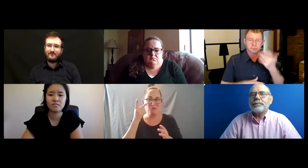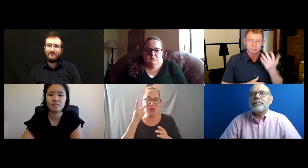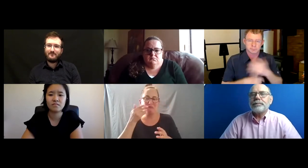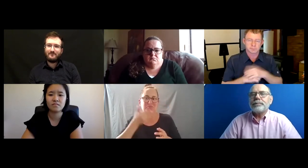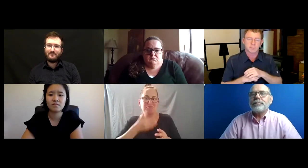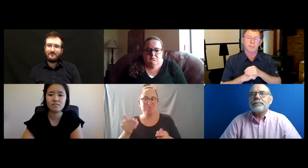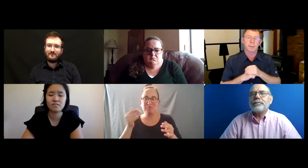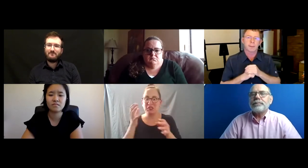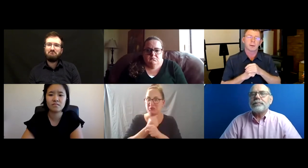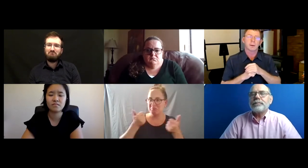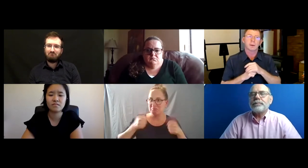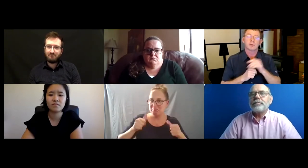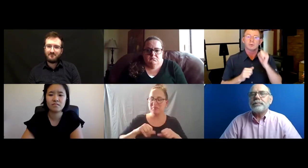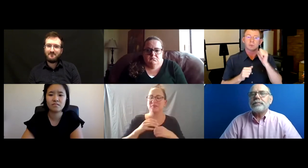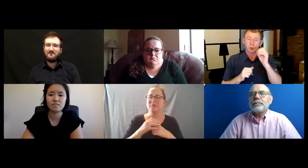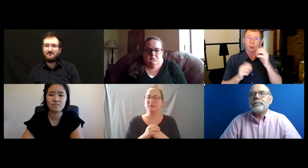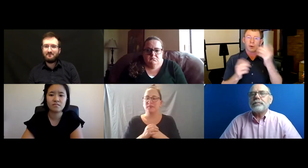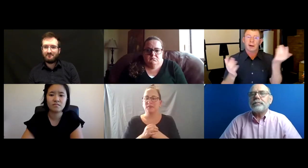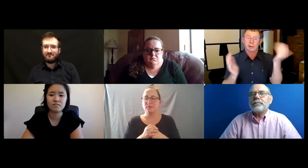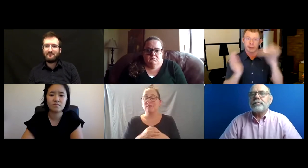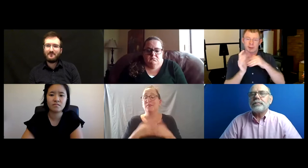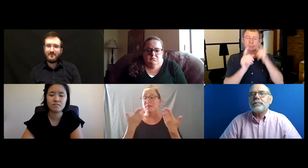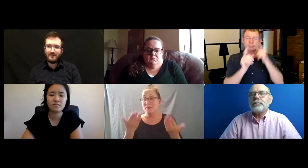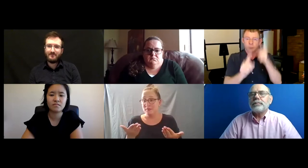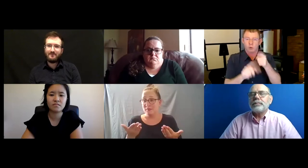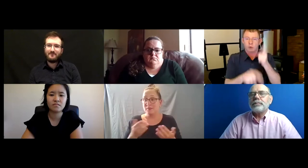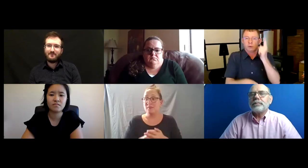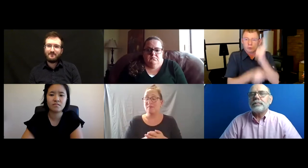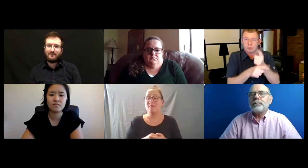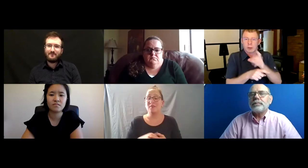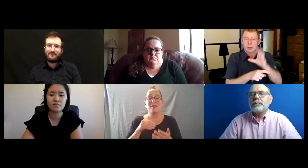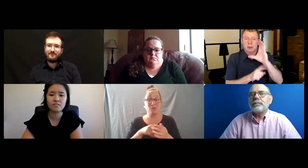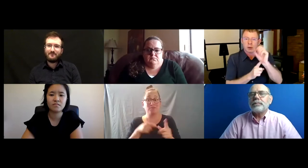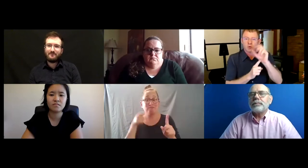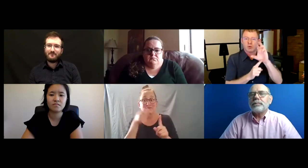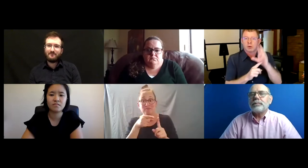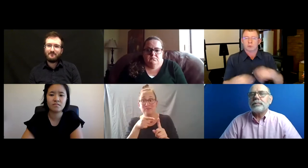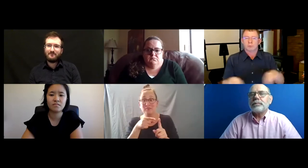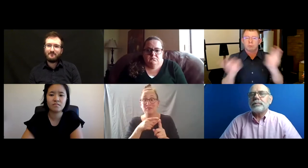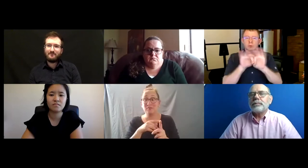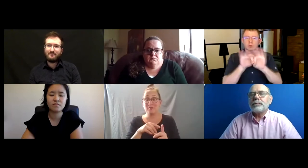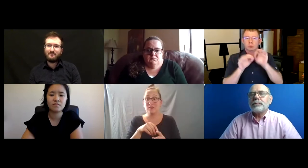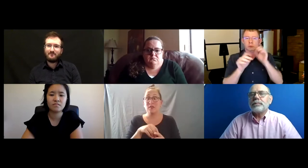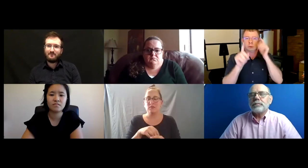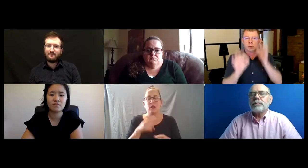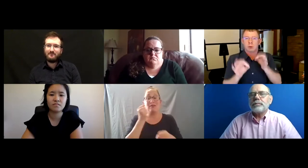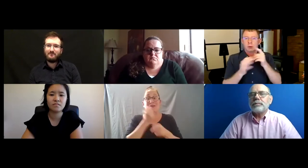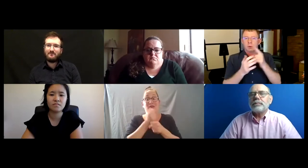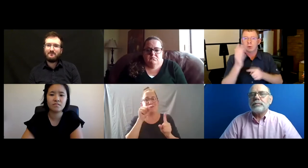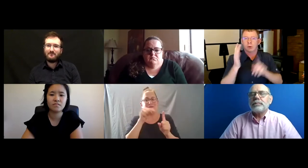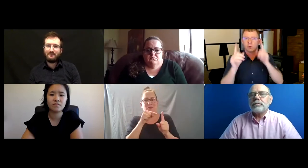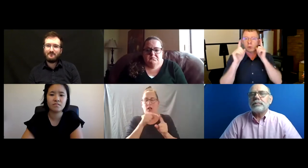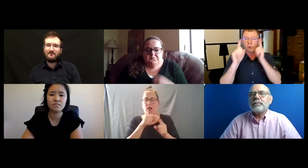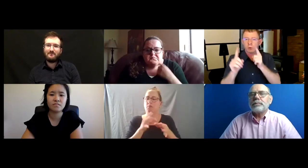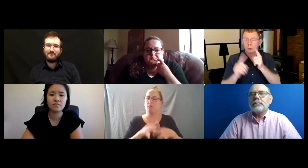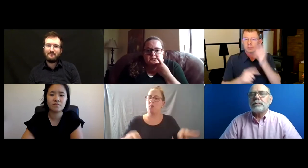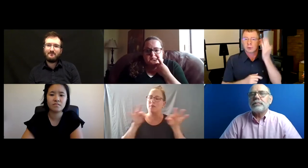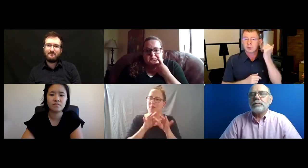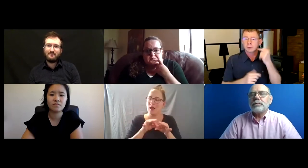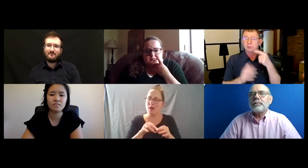field. This is a pilot project, and we're hoping it's going to be successful. And we also know that finding the right